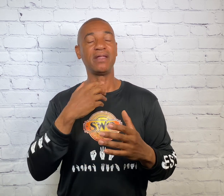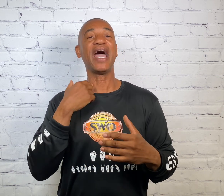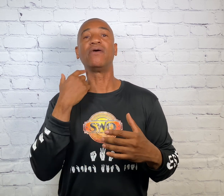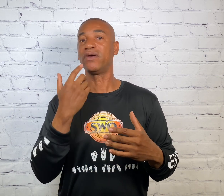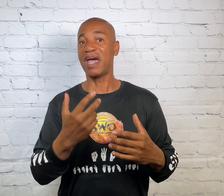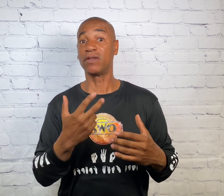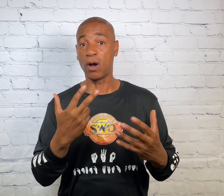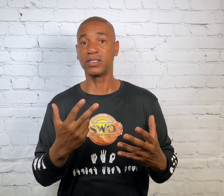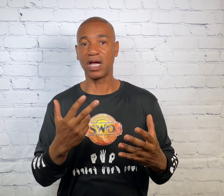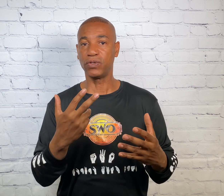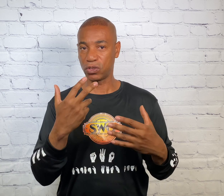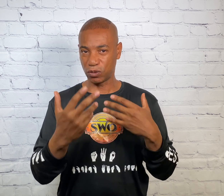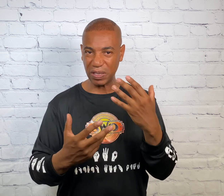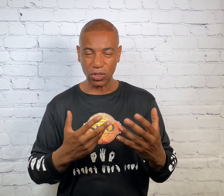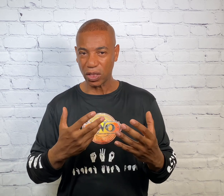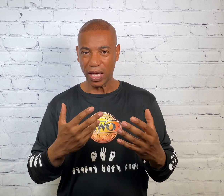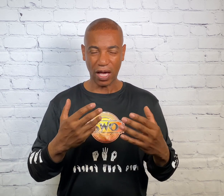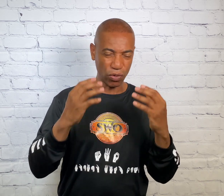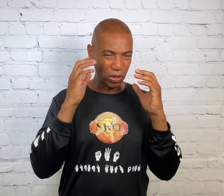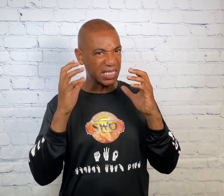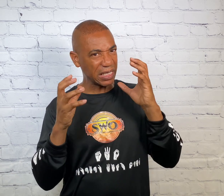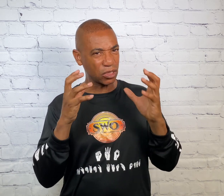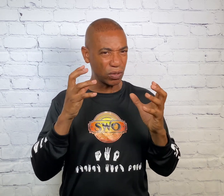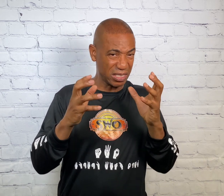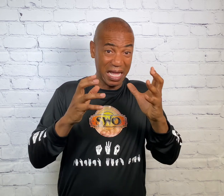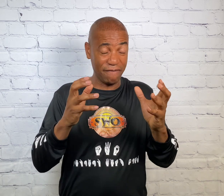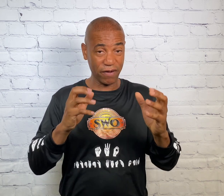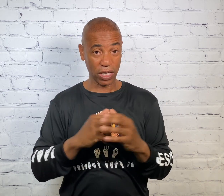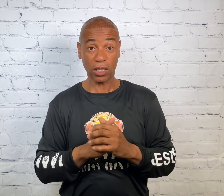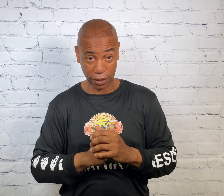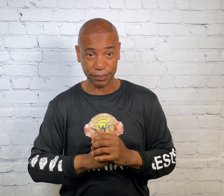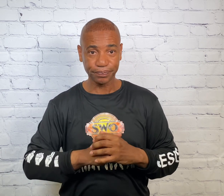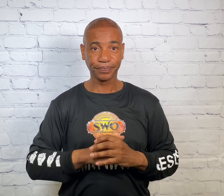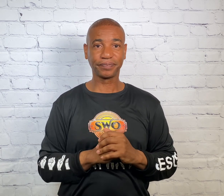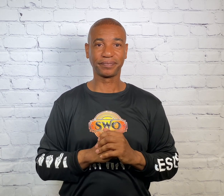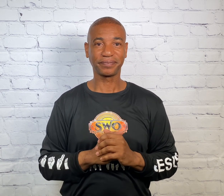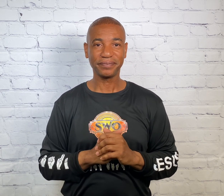now they're having a hard time with their speech, and when you're listening to it, it's not very clear.